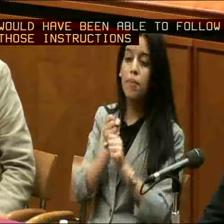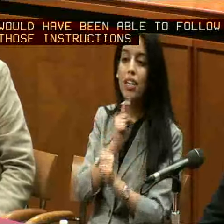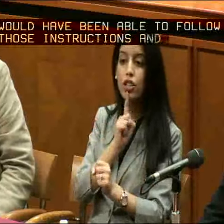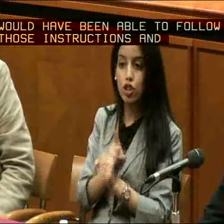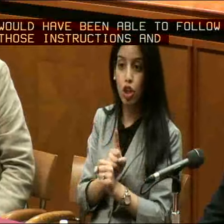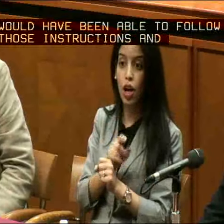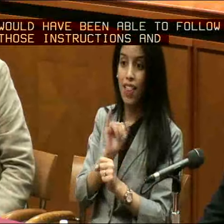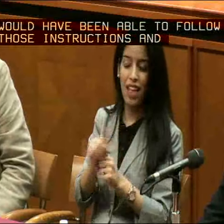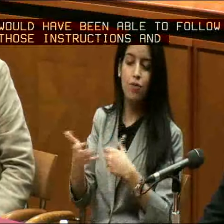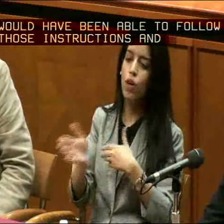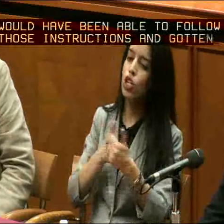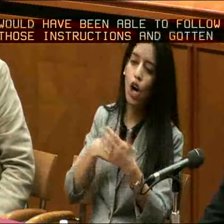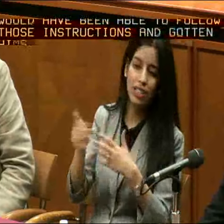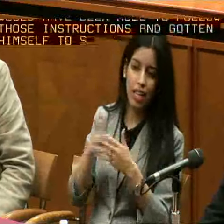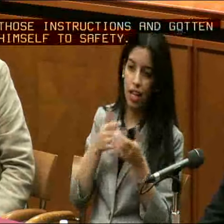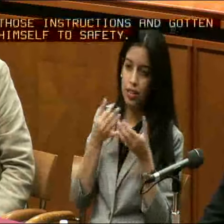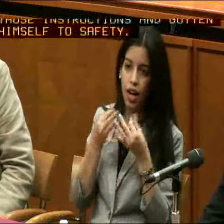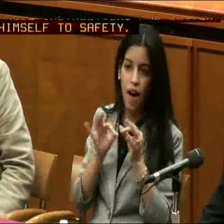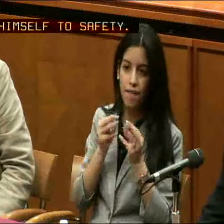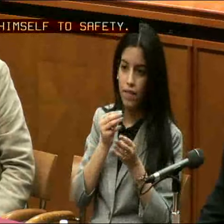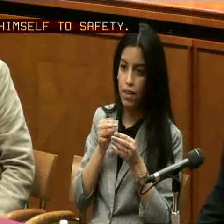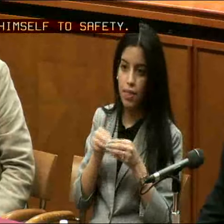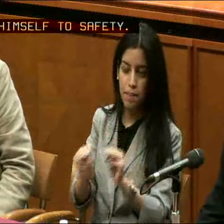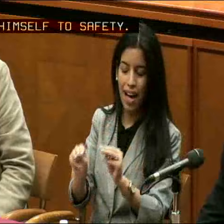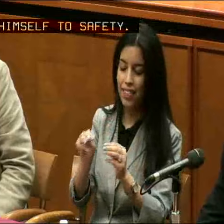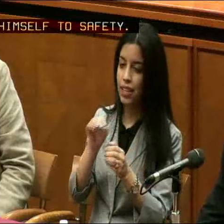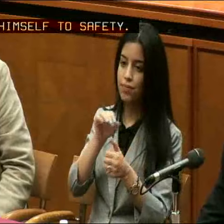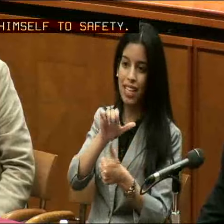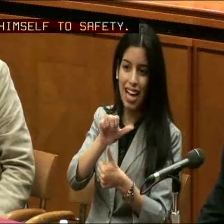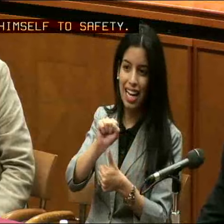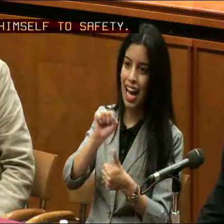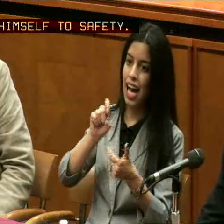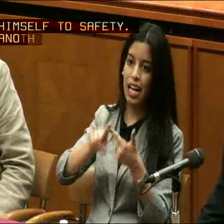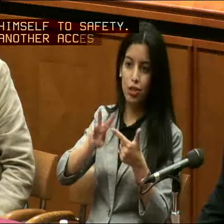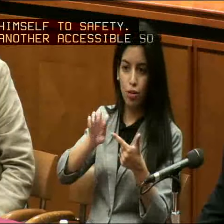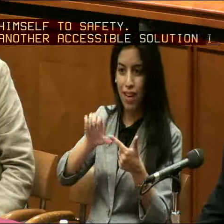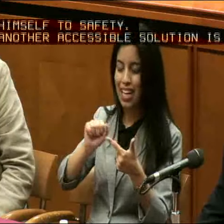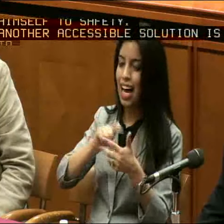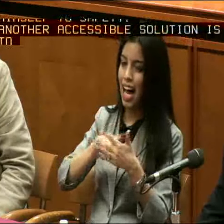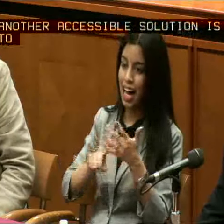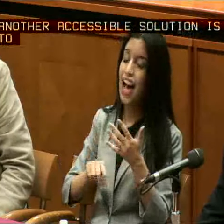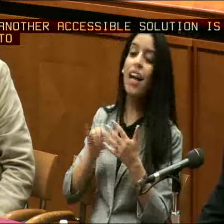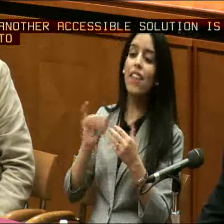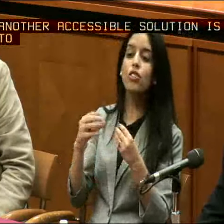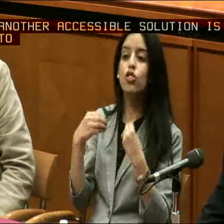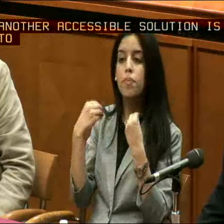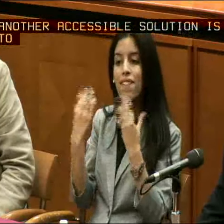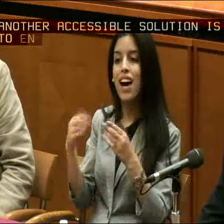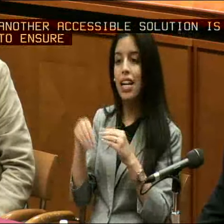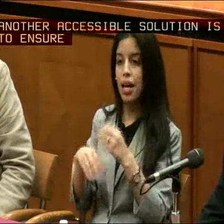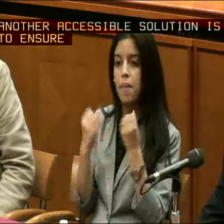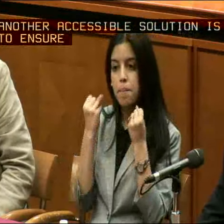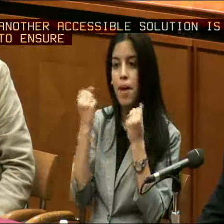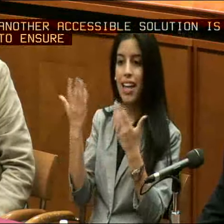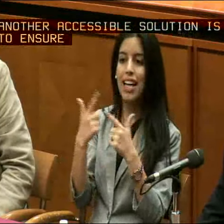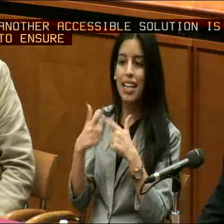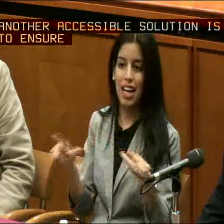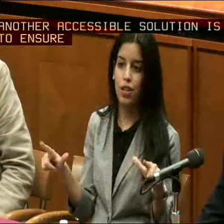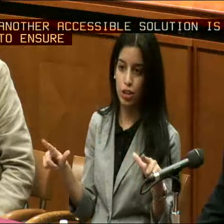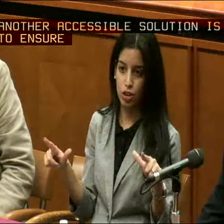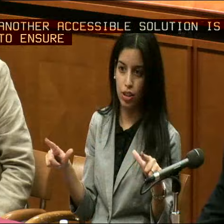Another accessible solution is to ensure that regardless of the method, whether it's EAS or wireless emergency